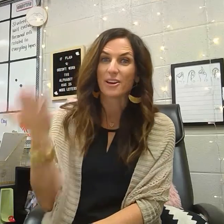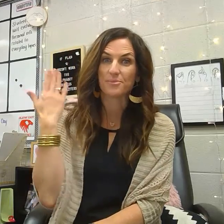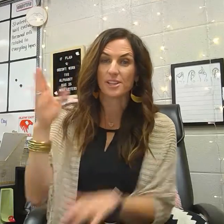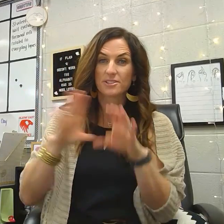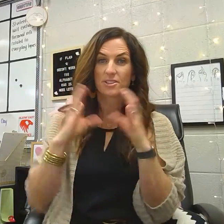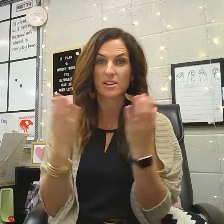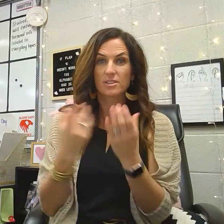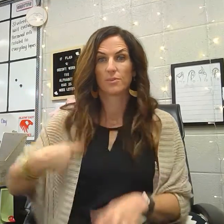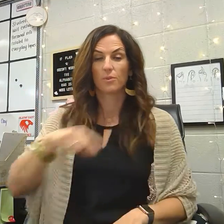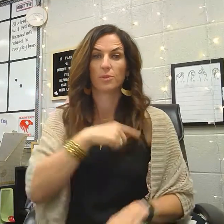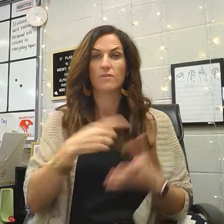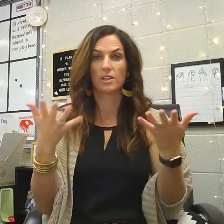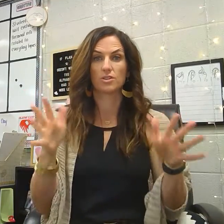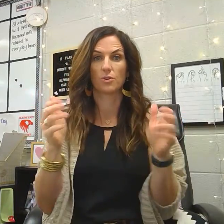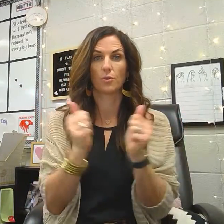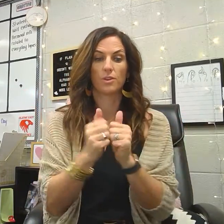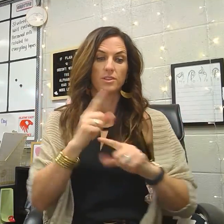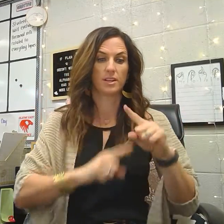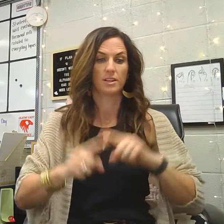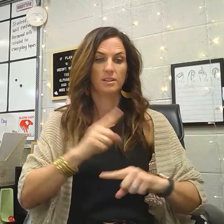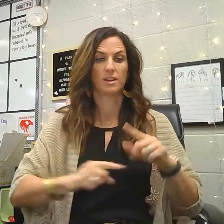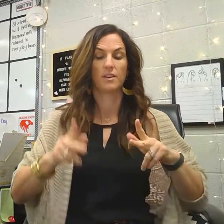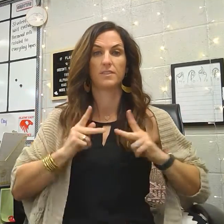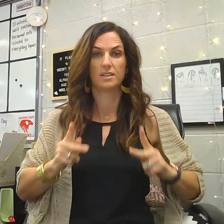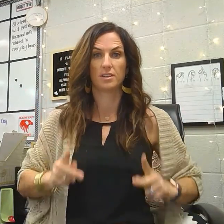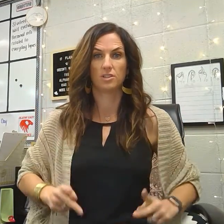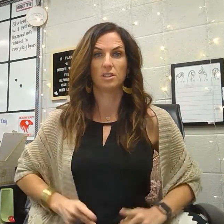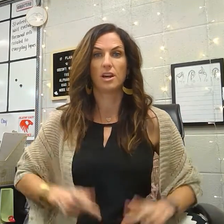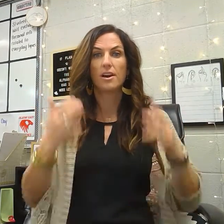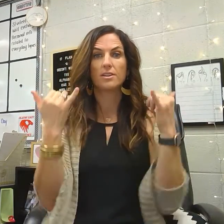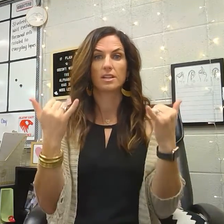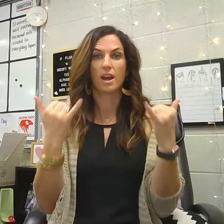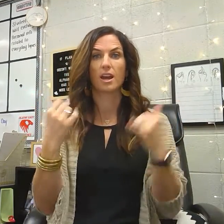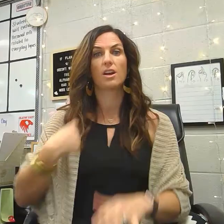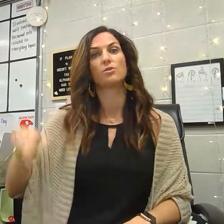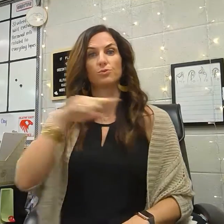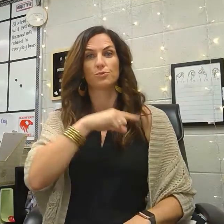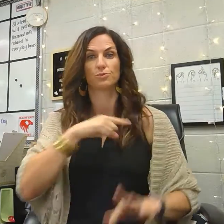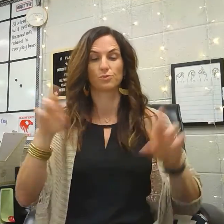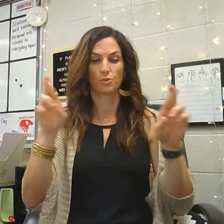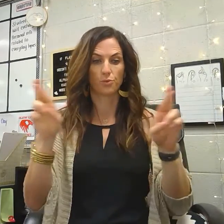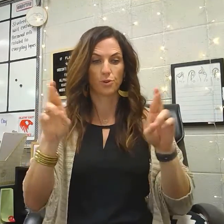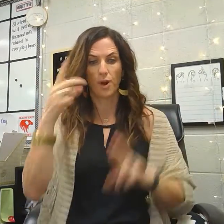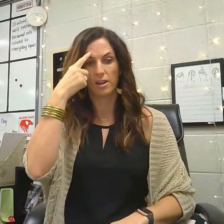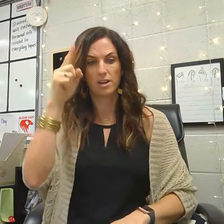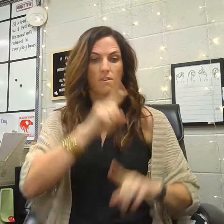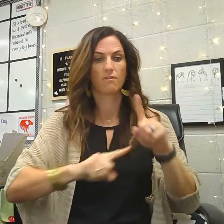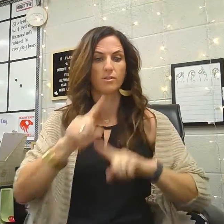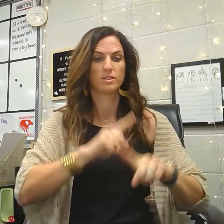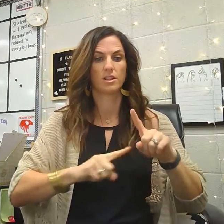Okay, last class, we finished with the sign physiology. Today, we're ready for the